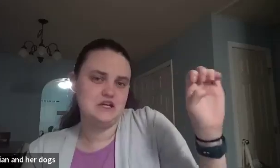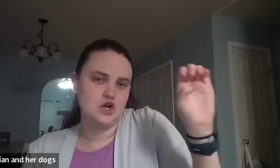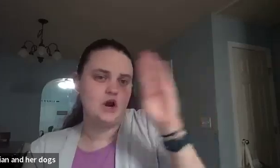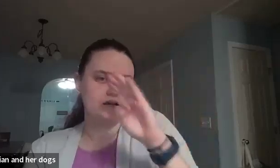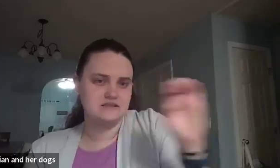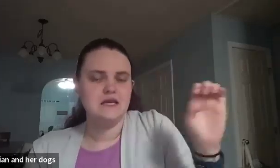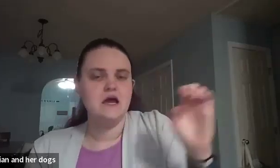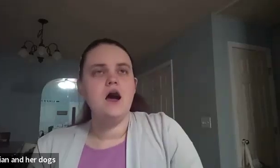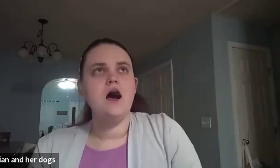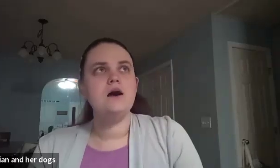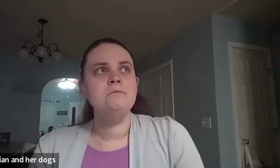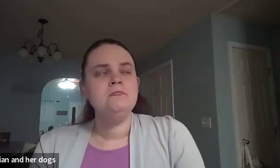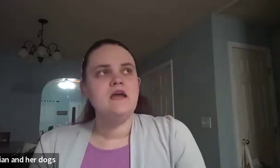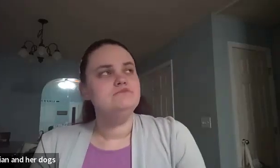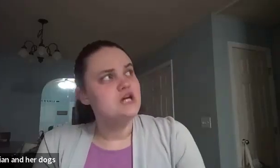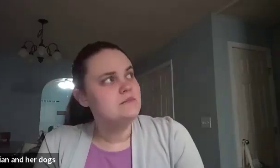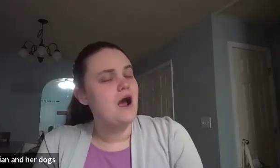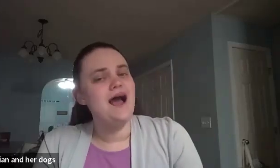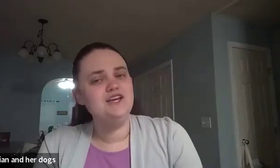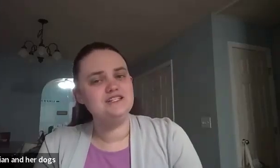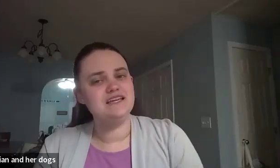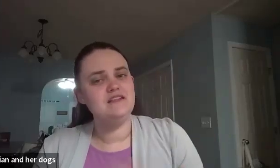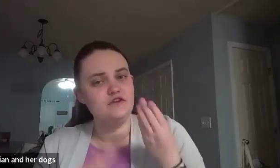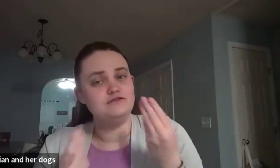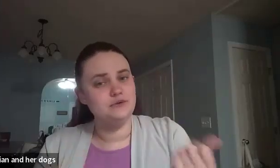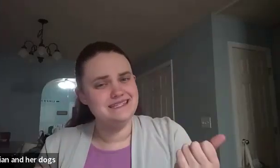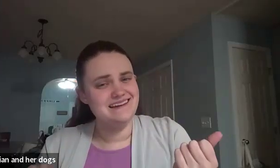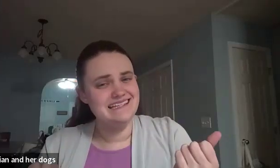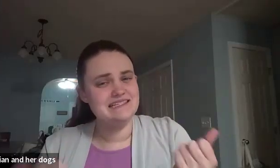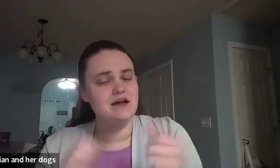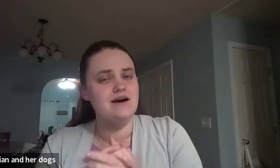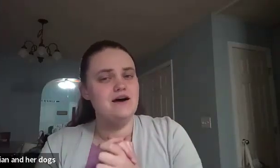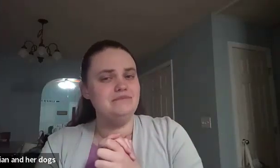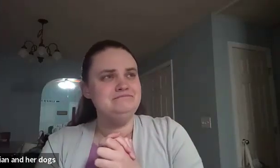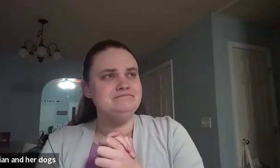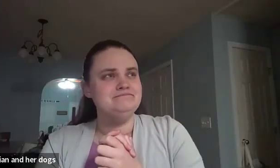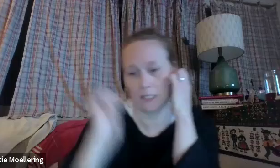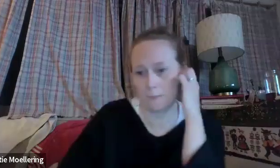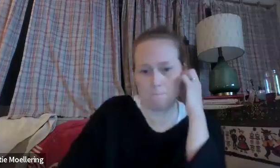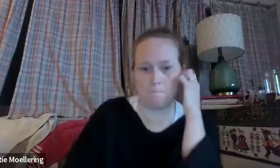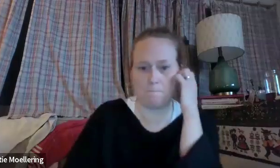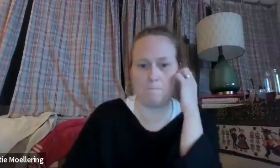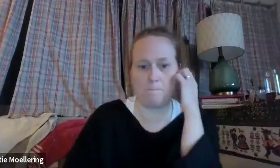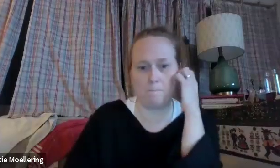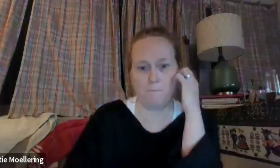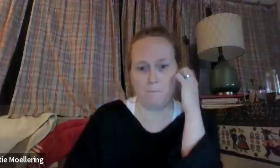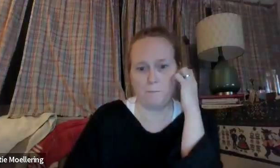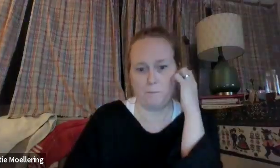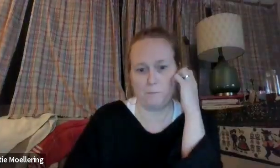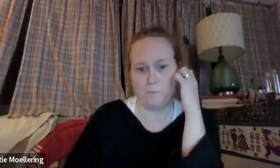slid it Yeah. across. I'm trying to remember. I usually say like they're fluid signs. Yeah, that makes sense. But that's what I more typically call them. I